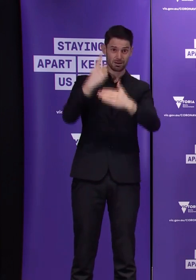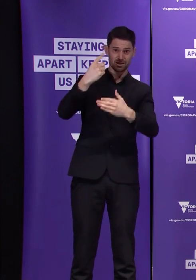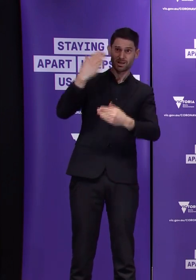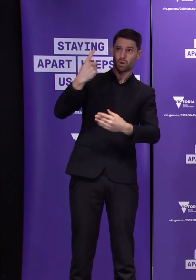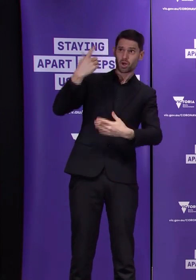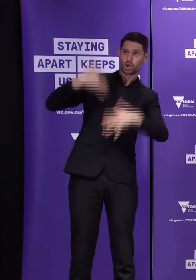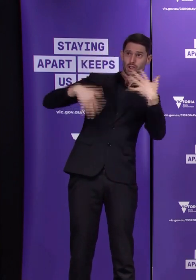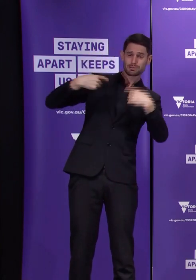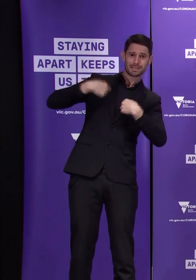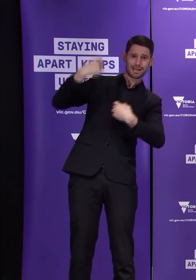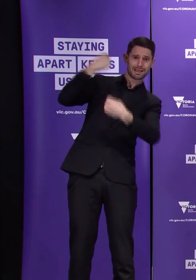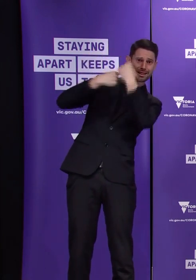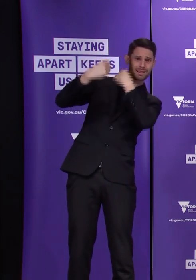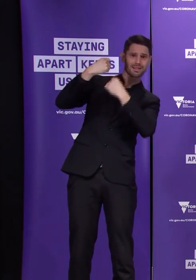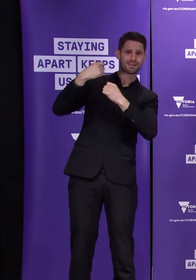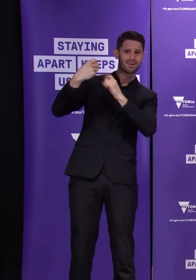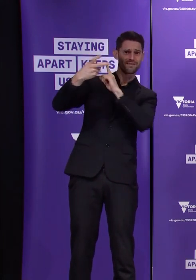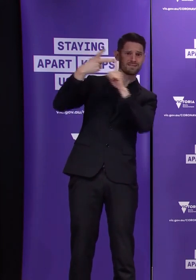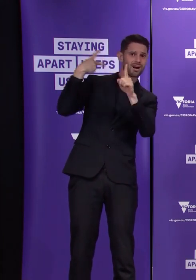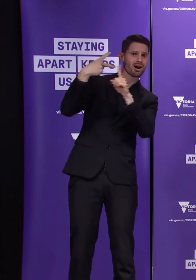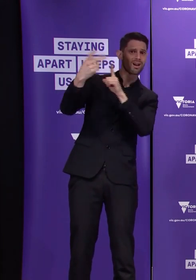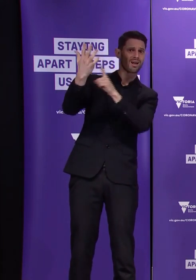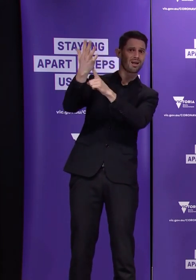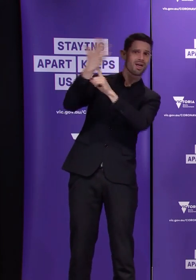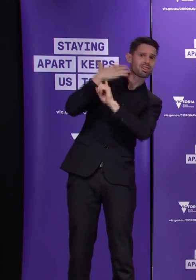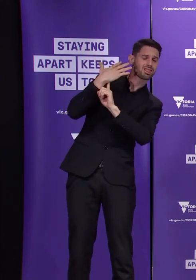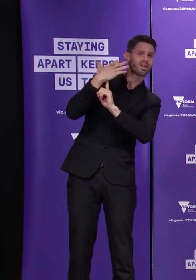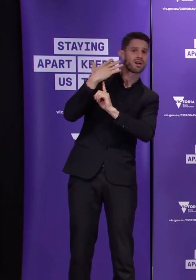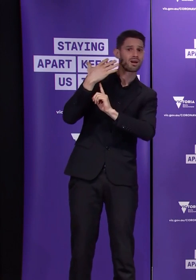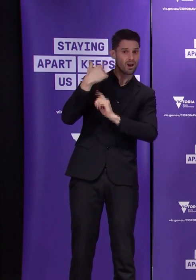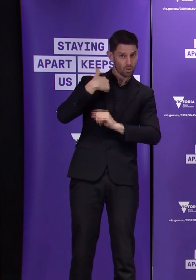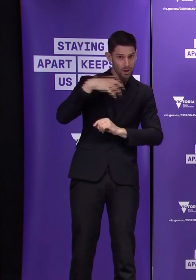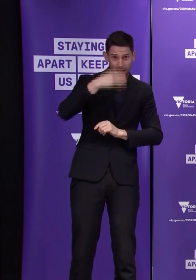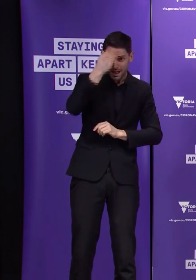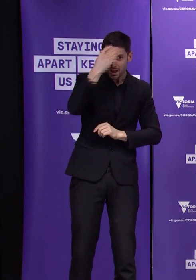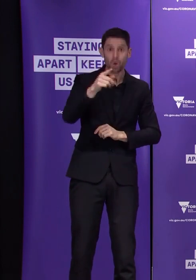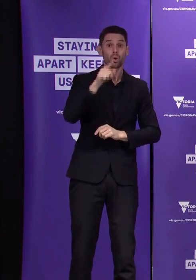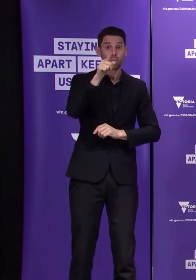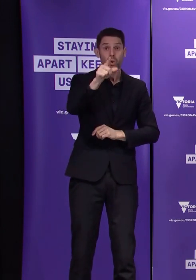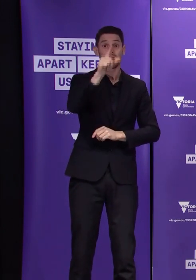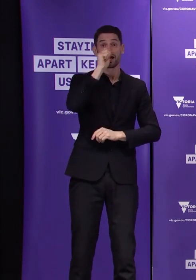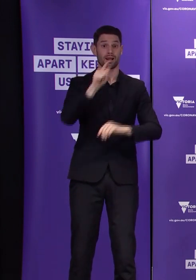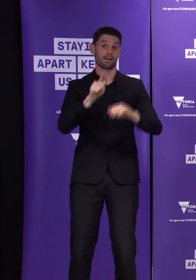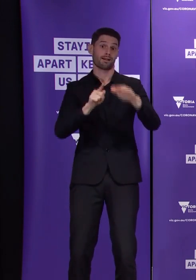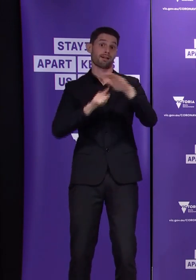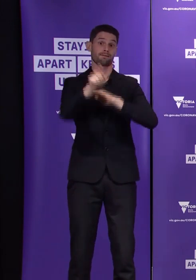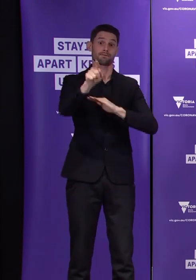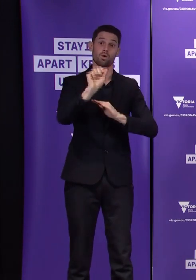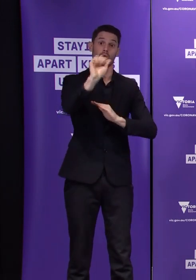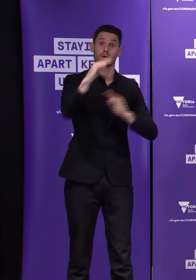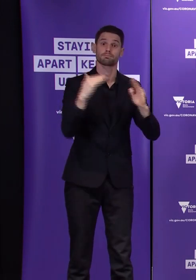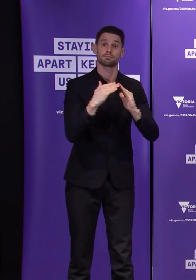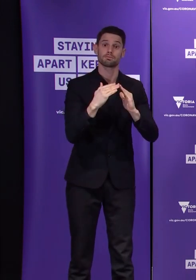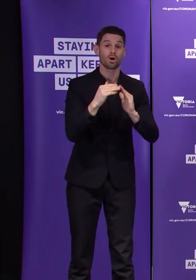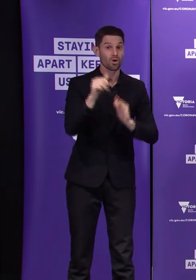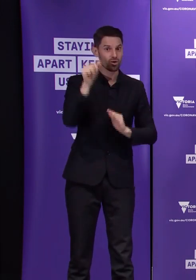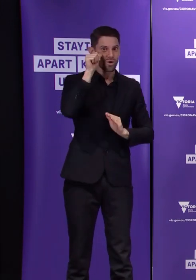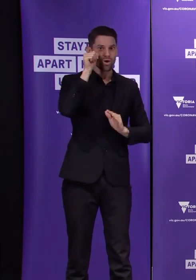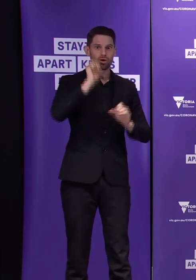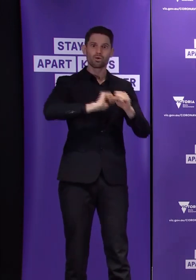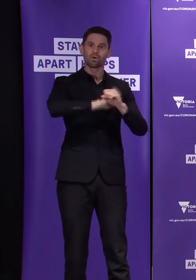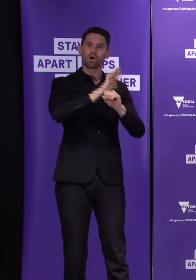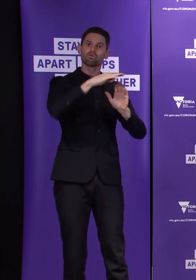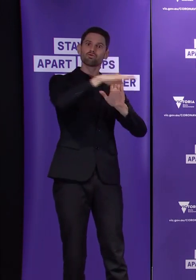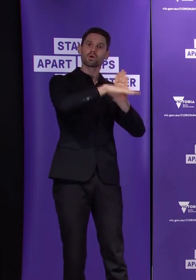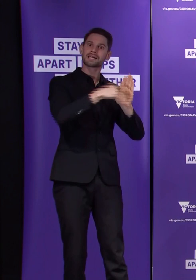in your home, it is perfectly legitimate to leave. You will not be fined, and it's also really important to appreciate that services